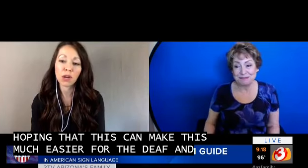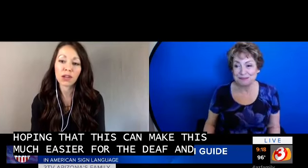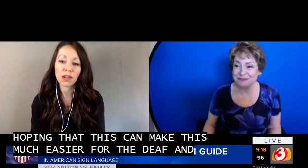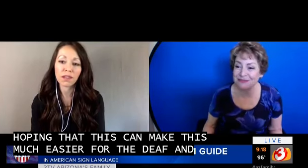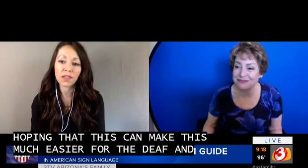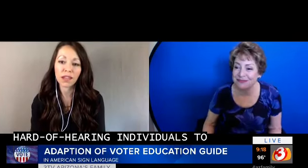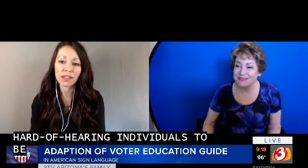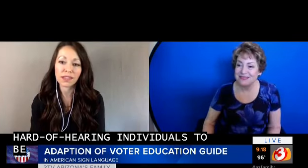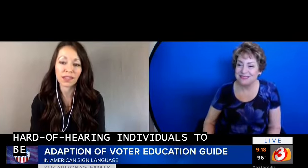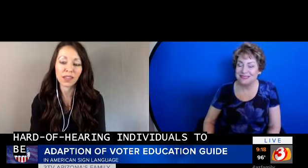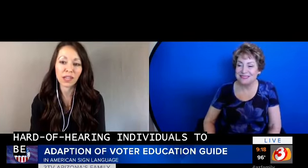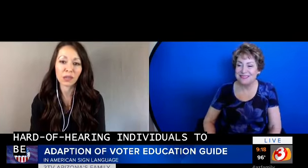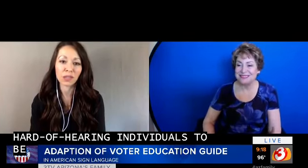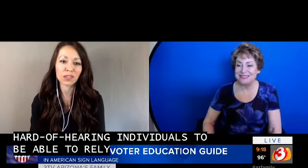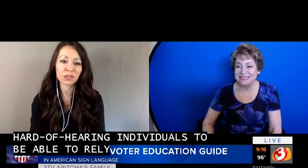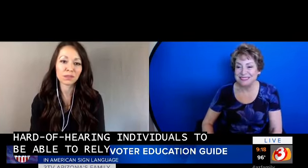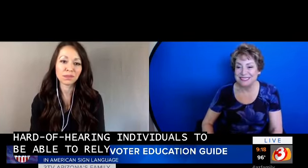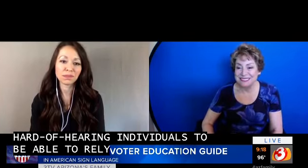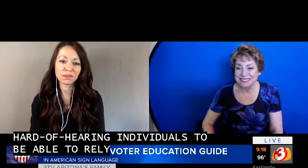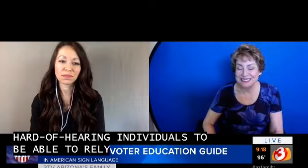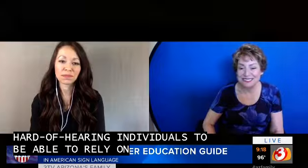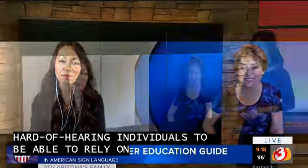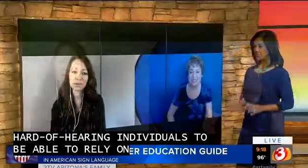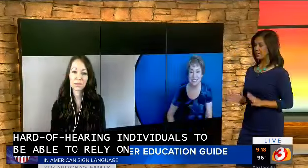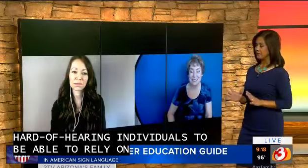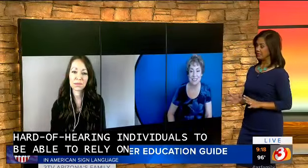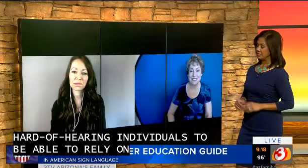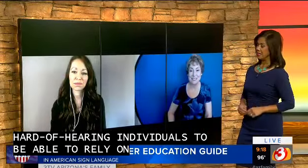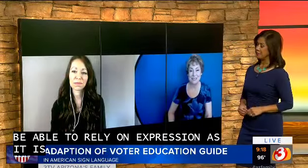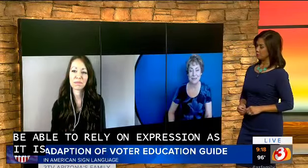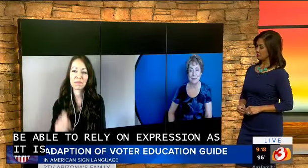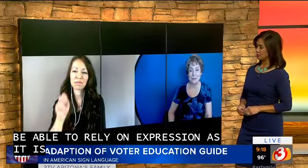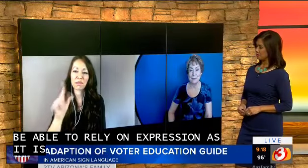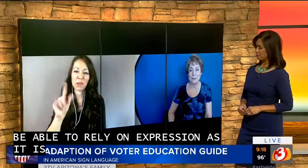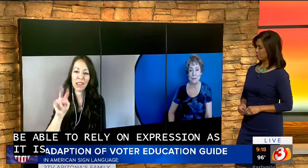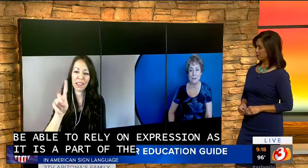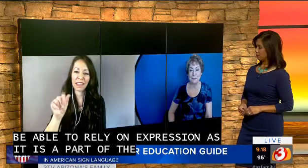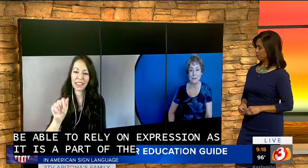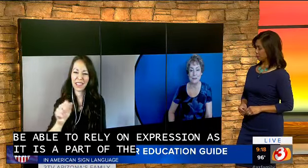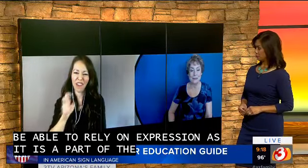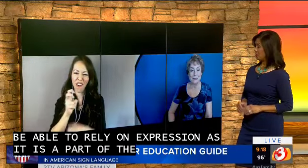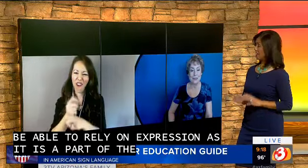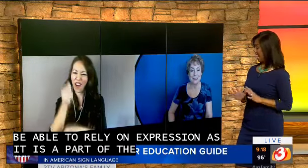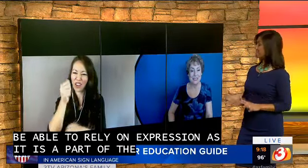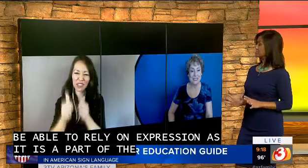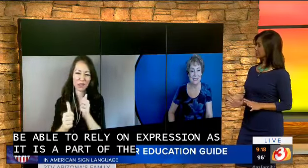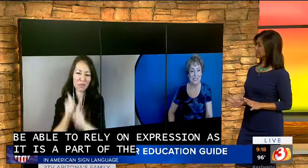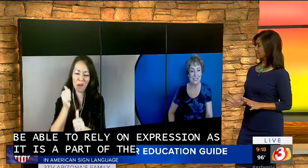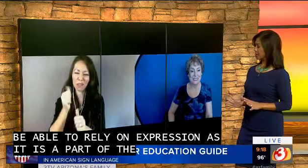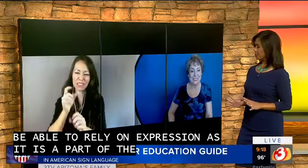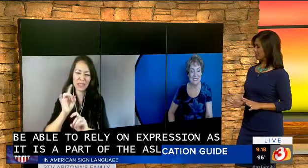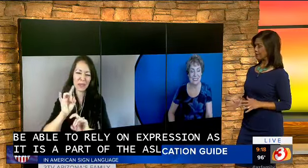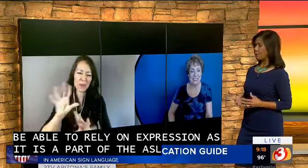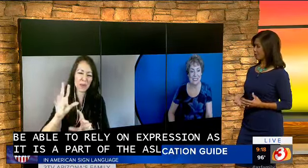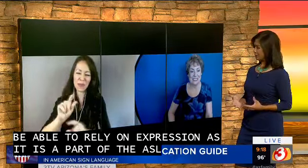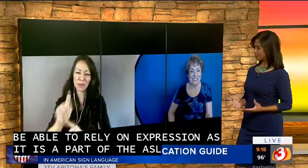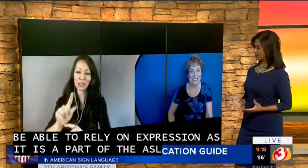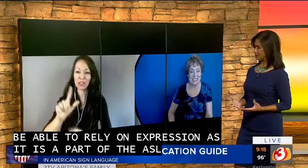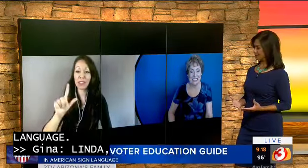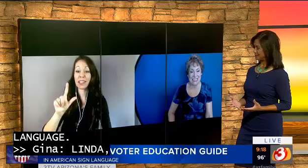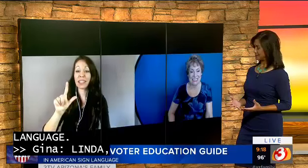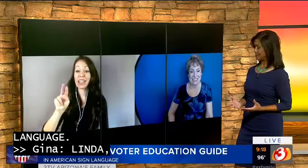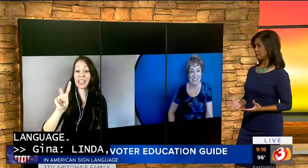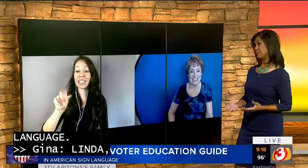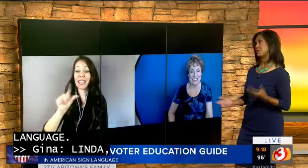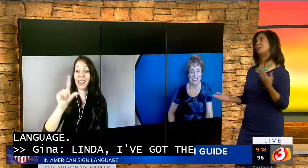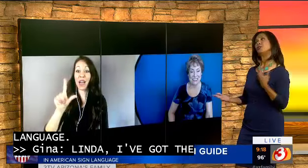it is a part of the ASL language. Okay, Linda, I've got the toughest question of the morning for you. As Linda the librarian, all the years